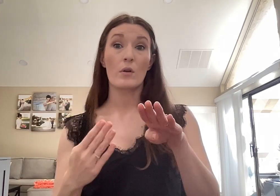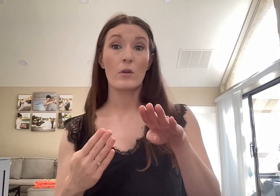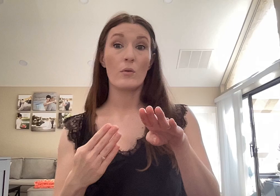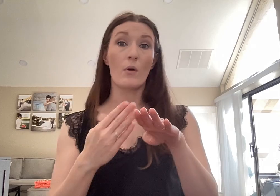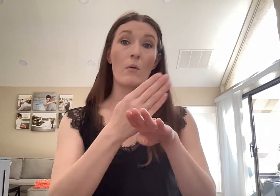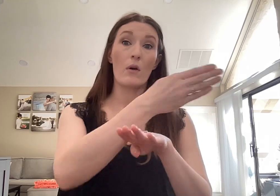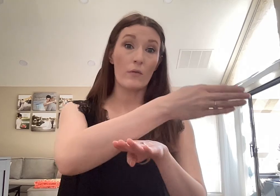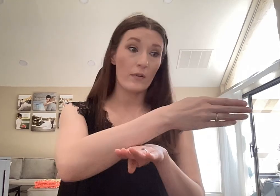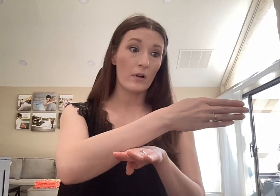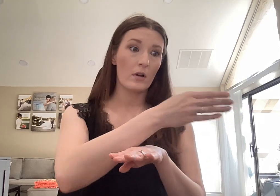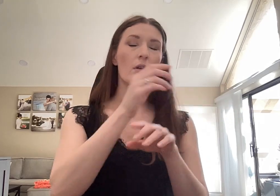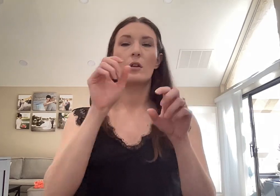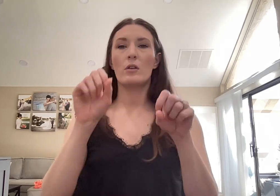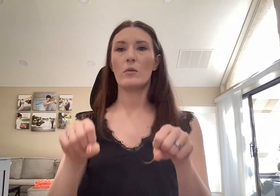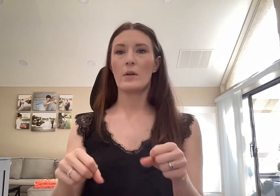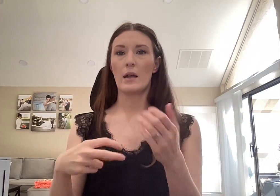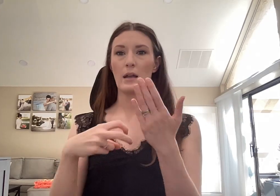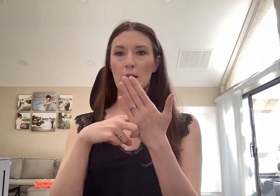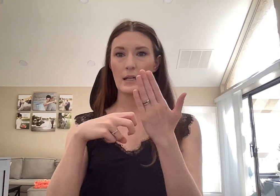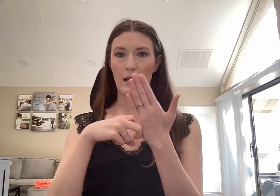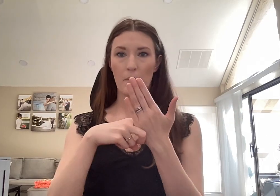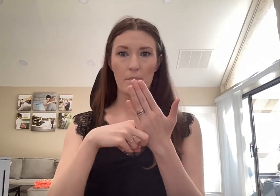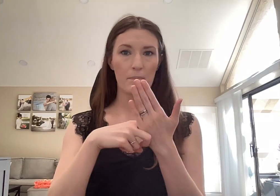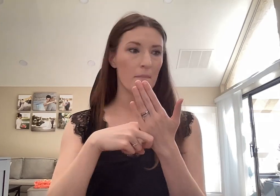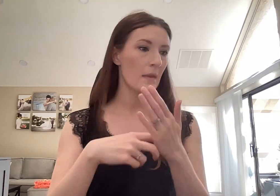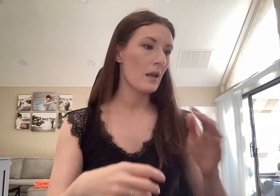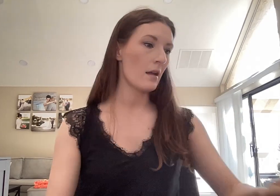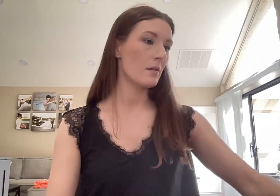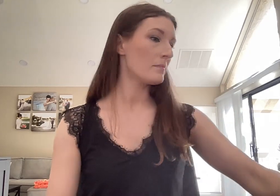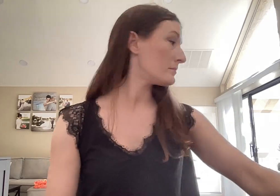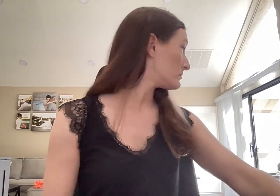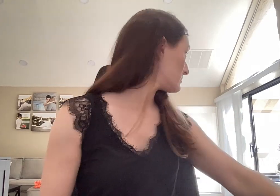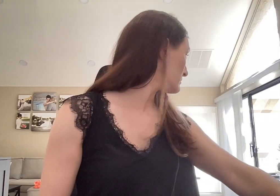you go over, you can get a ticket.